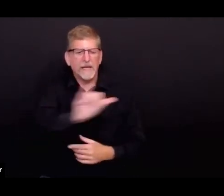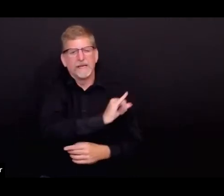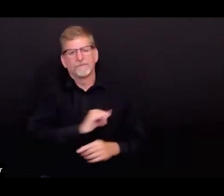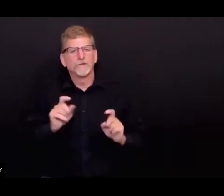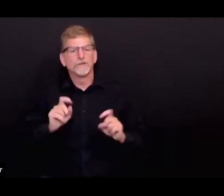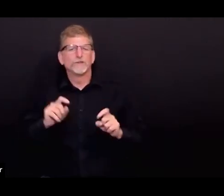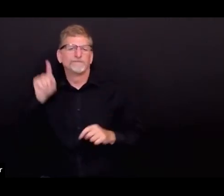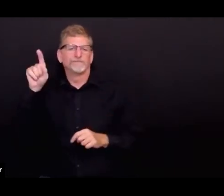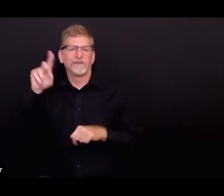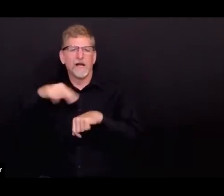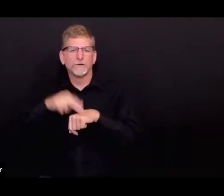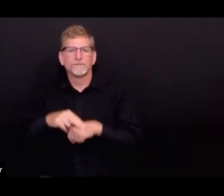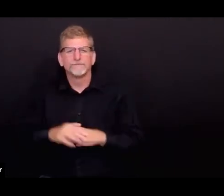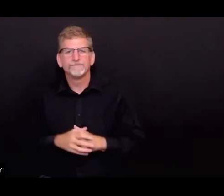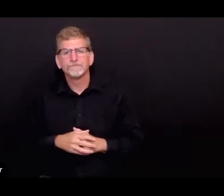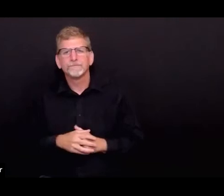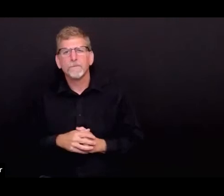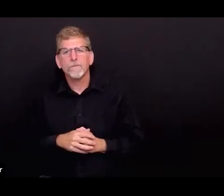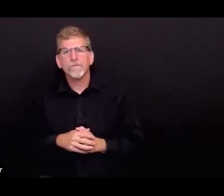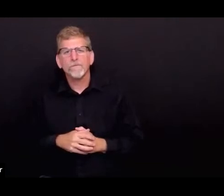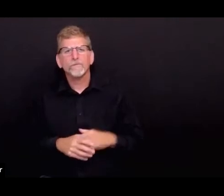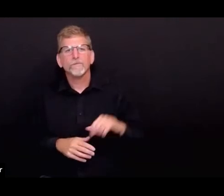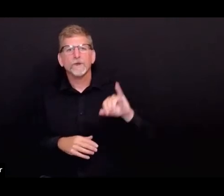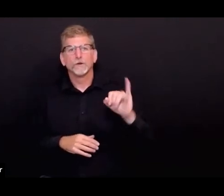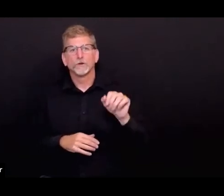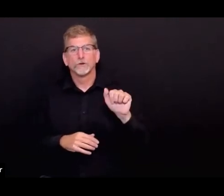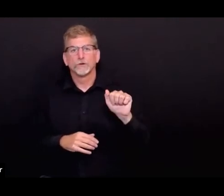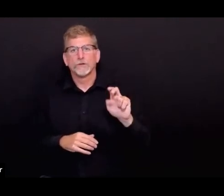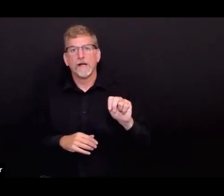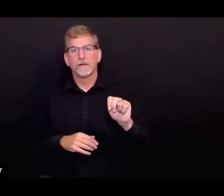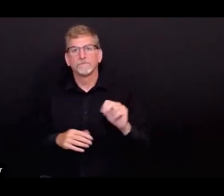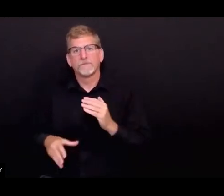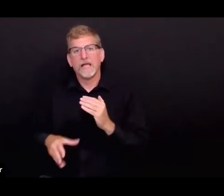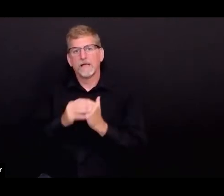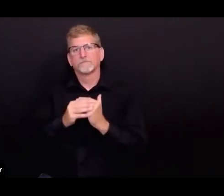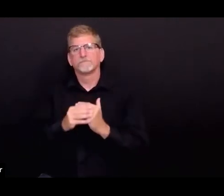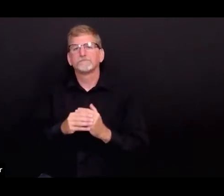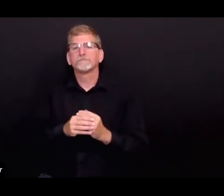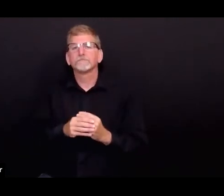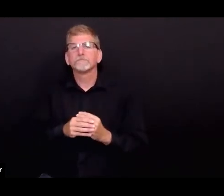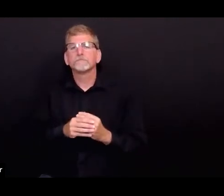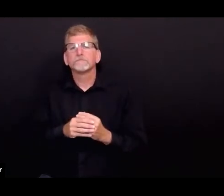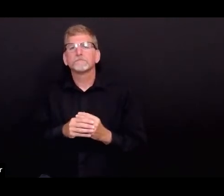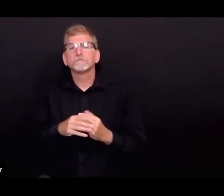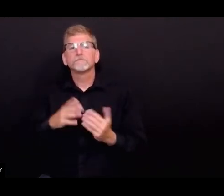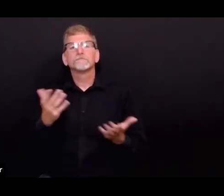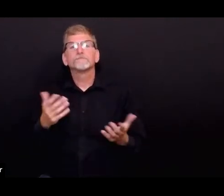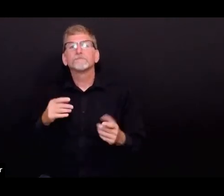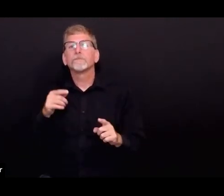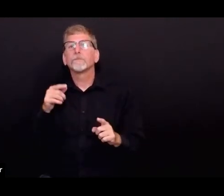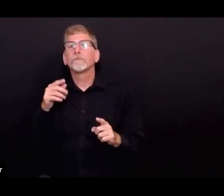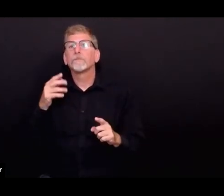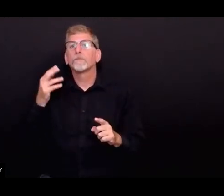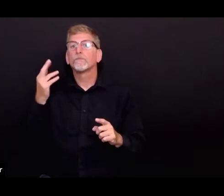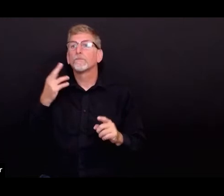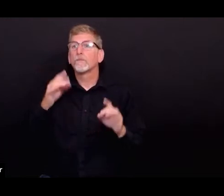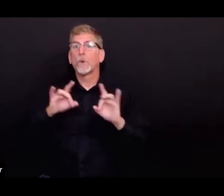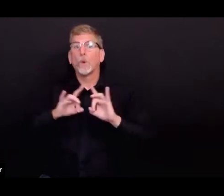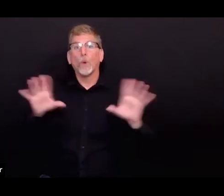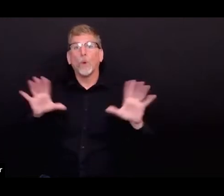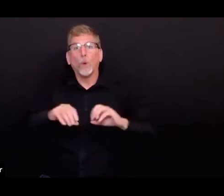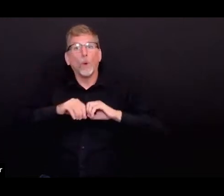just many, many, many different types of transmission events. Social gatherings,